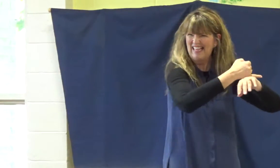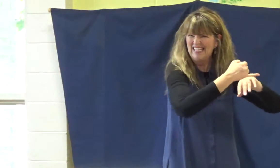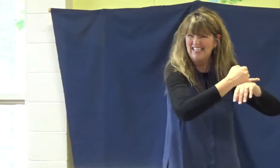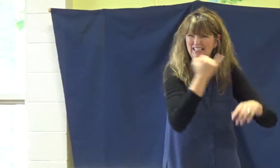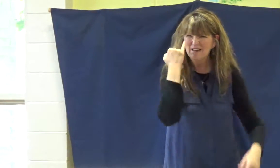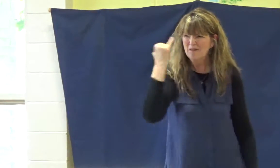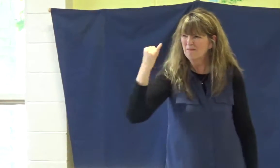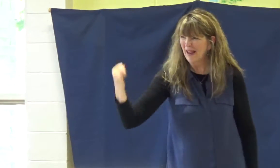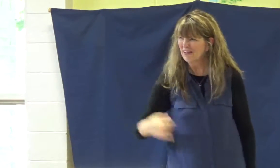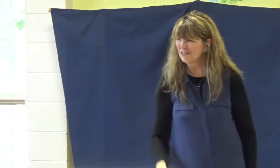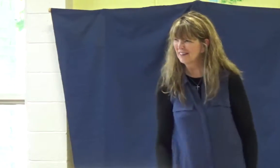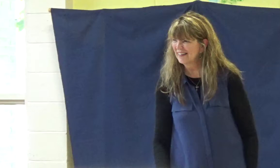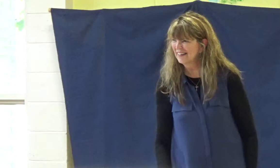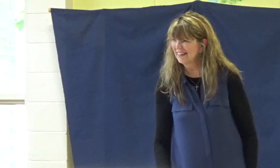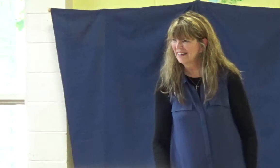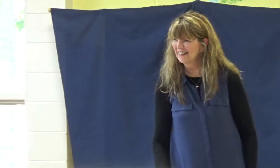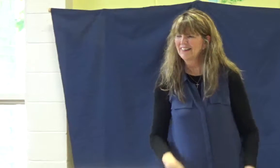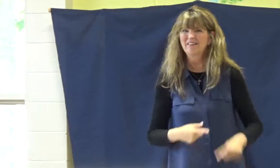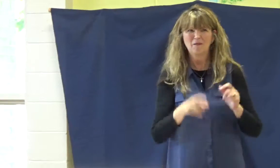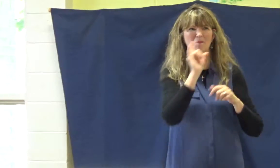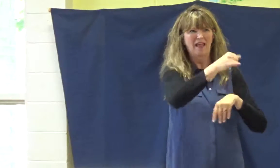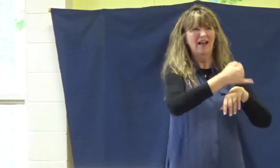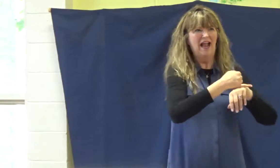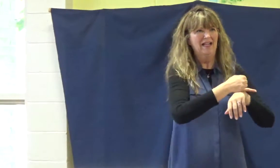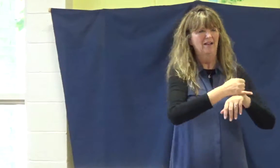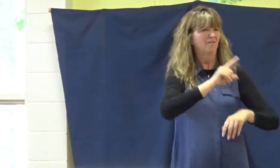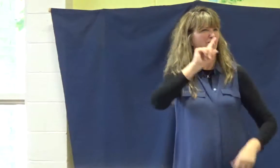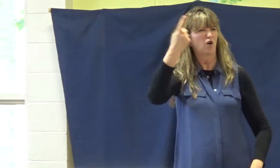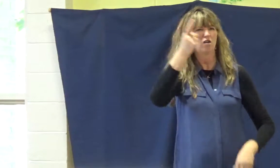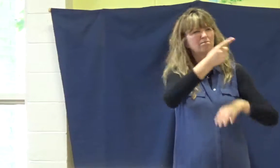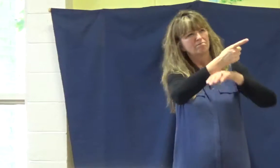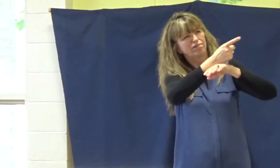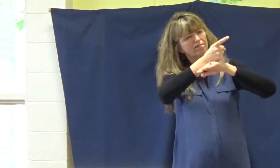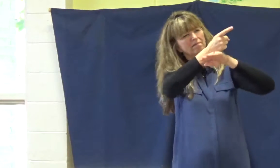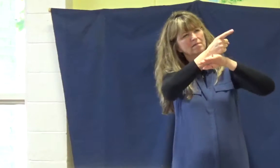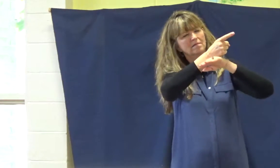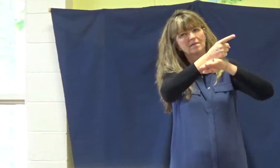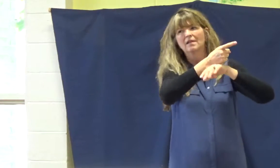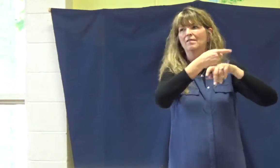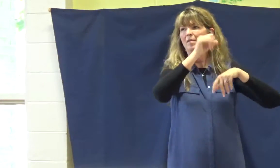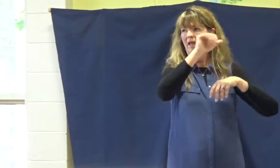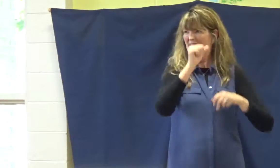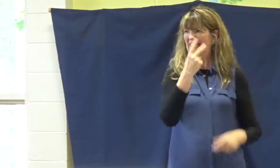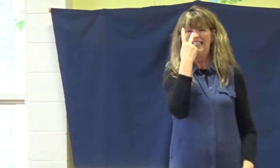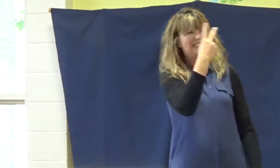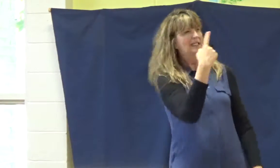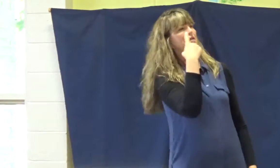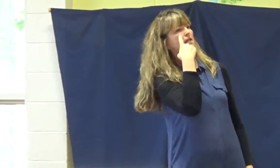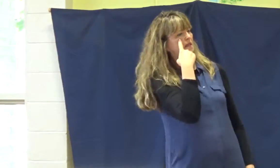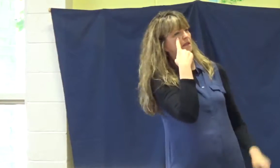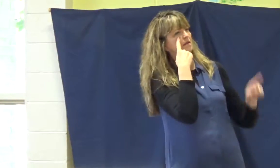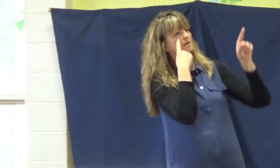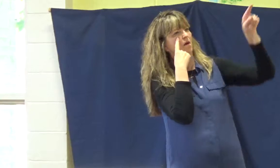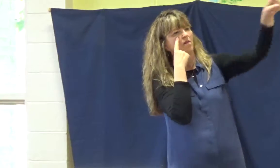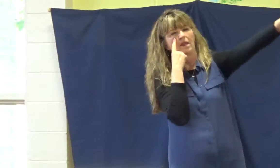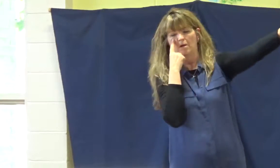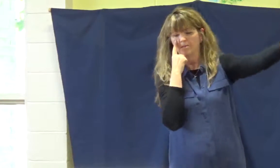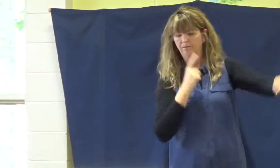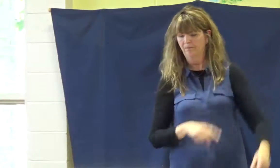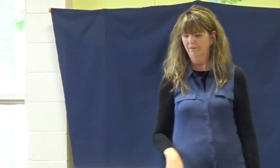that island. Can you imagine? The first shots of the Civil War were